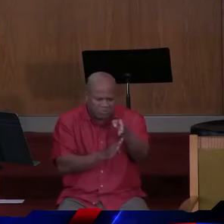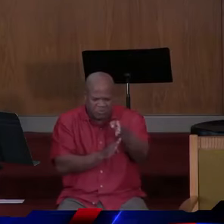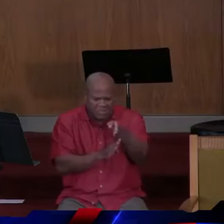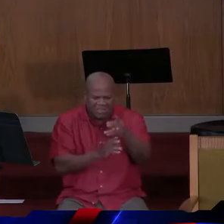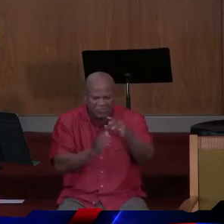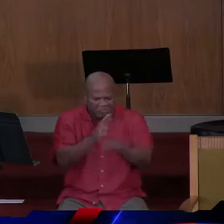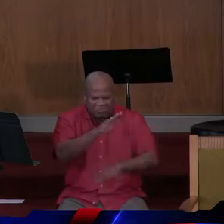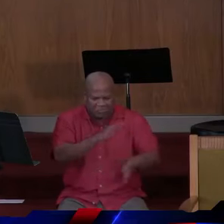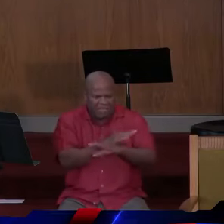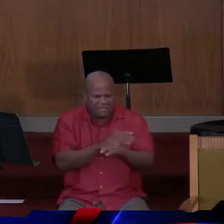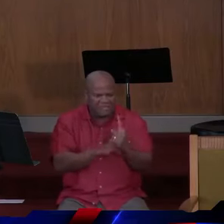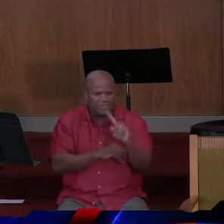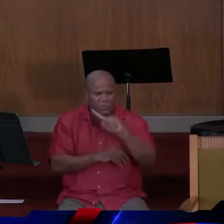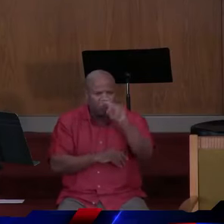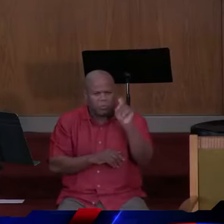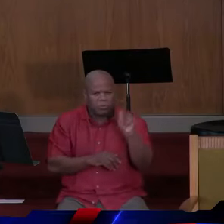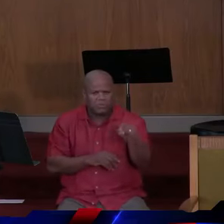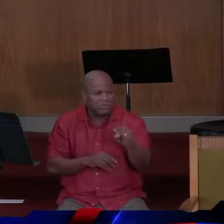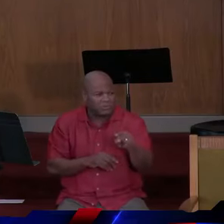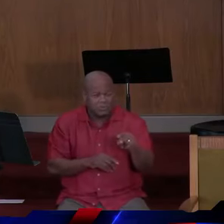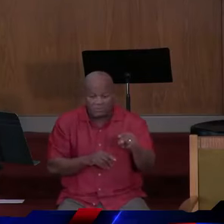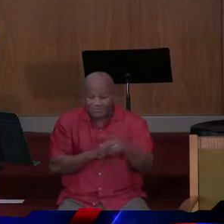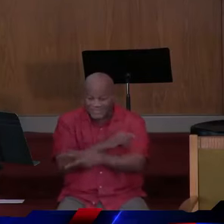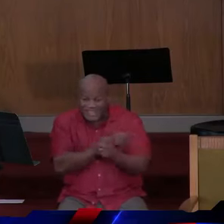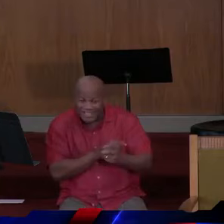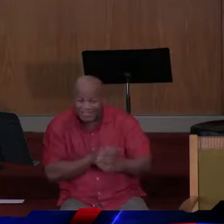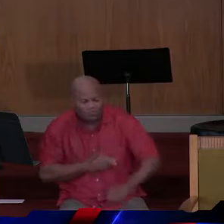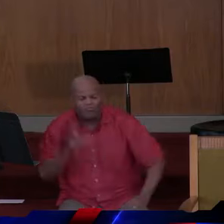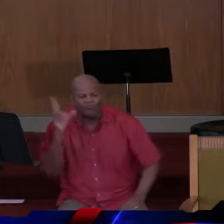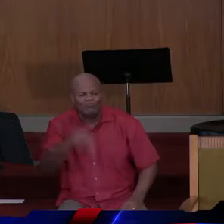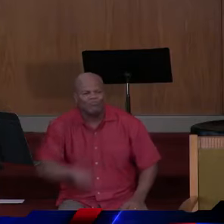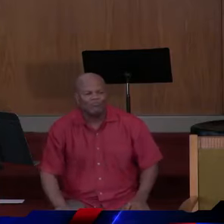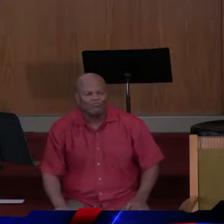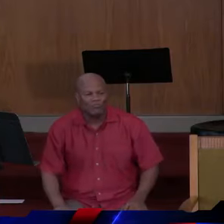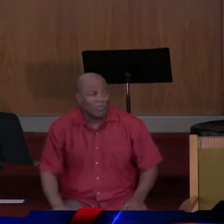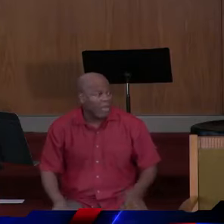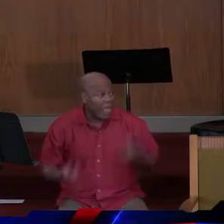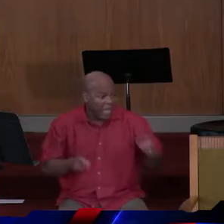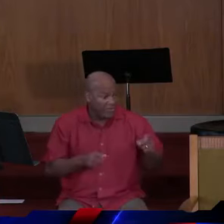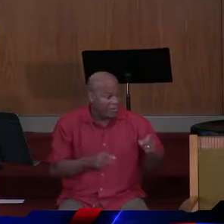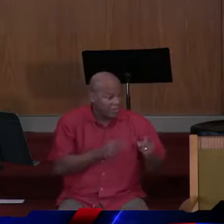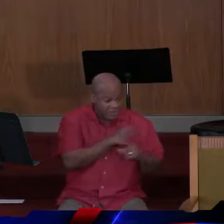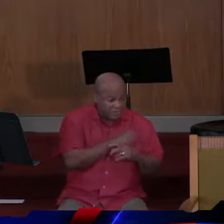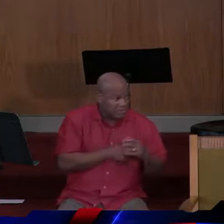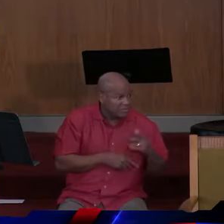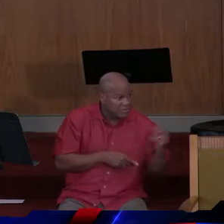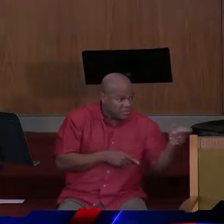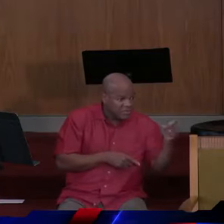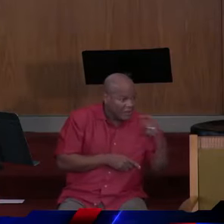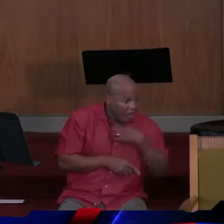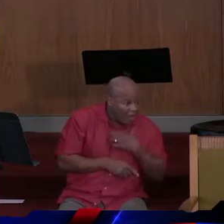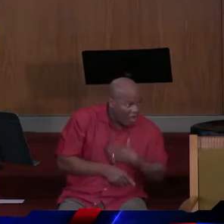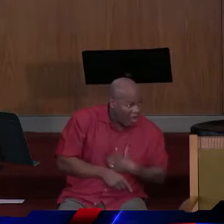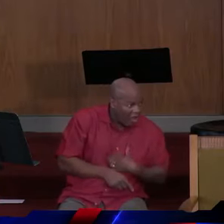none of that. I'm not stealing. Now, would I feed a starving child? Sure enough.